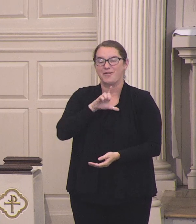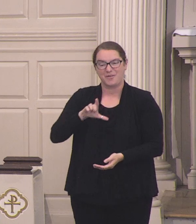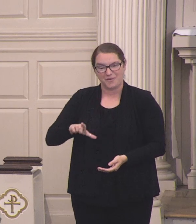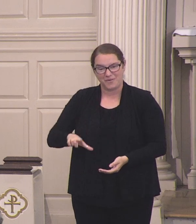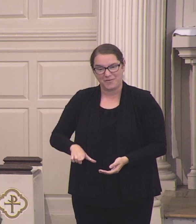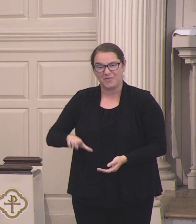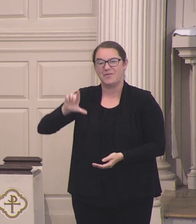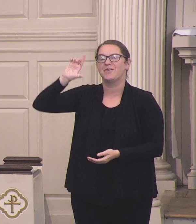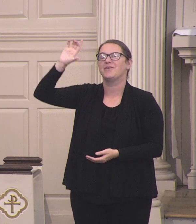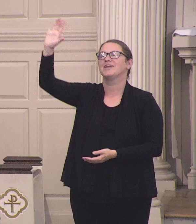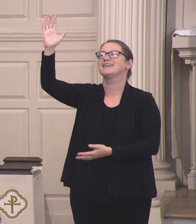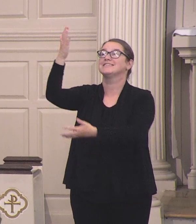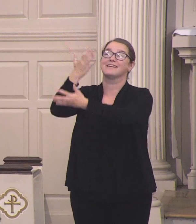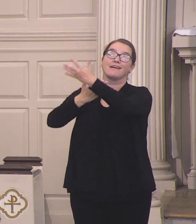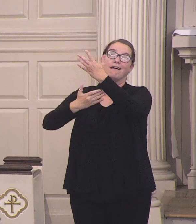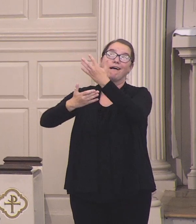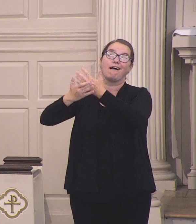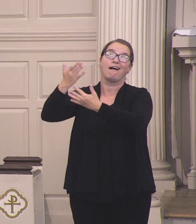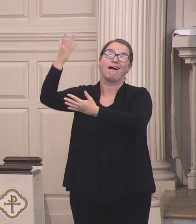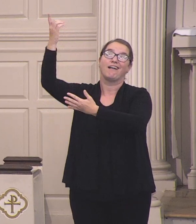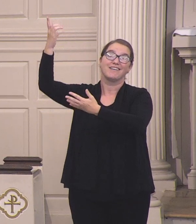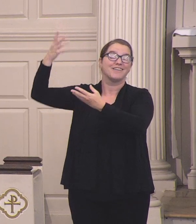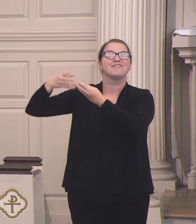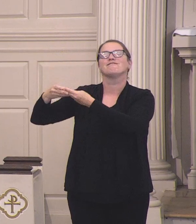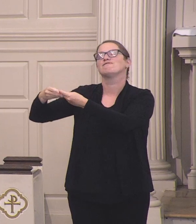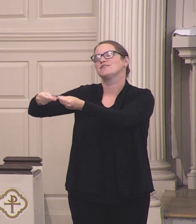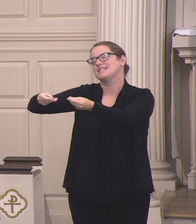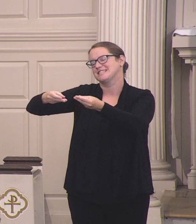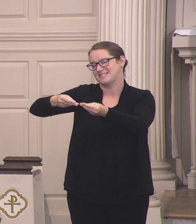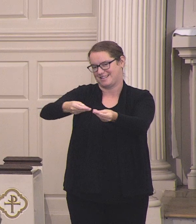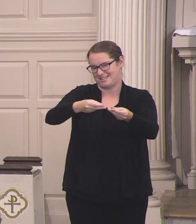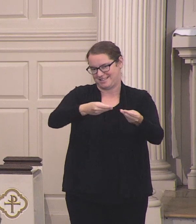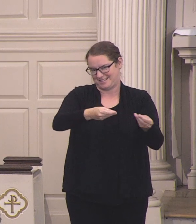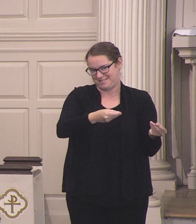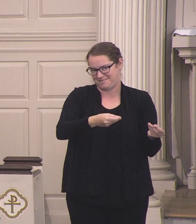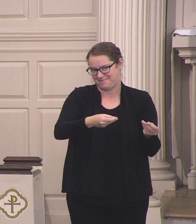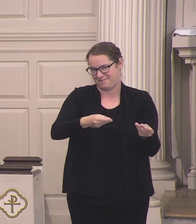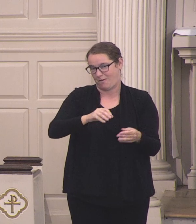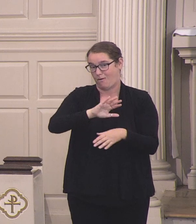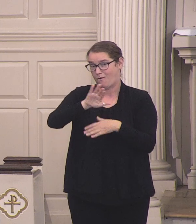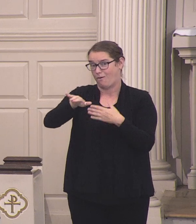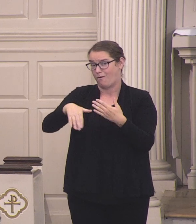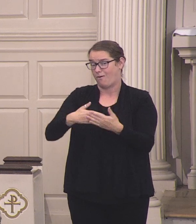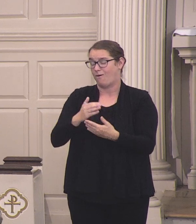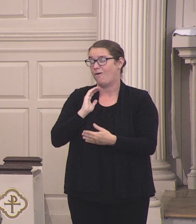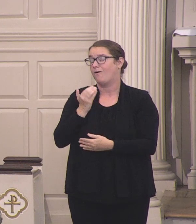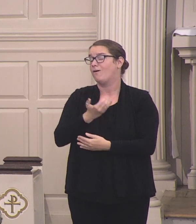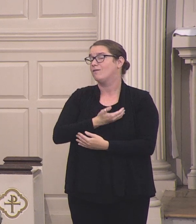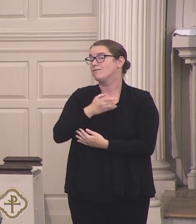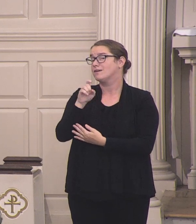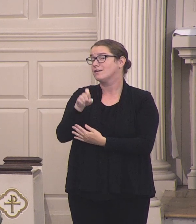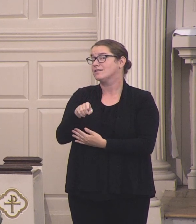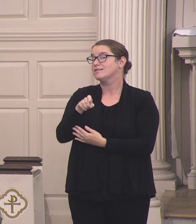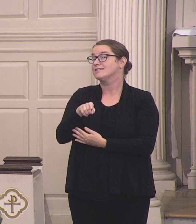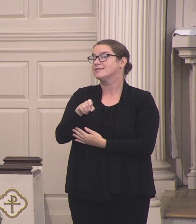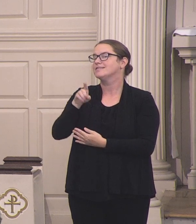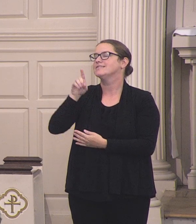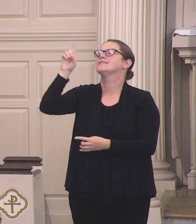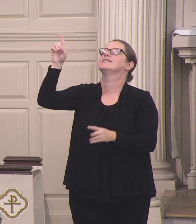the Lord feeds us. He answers all